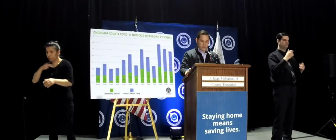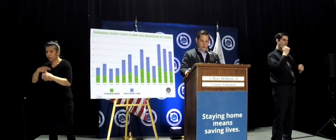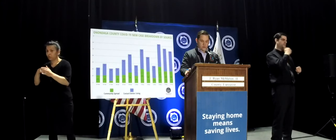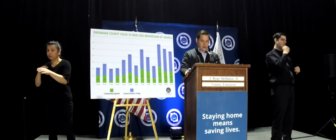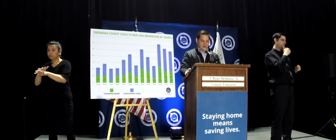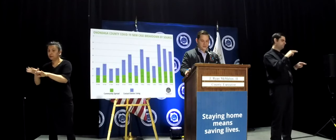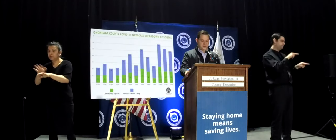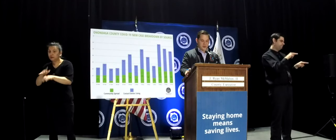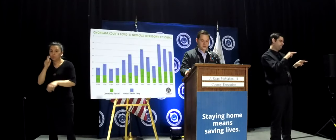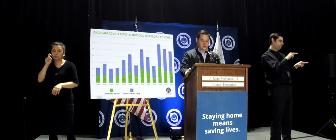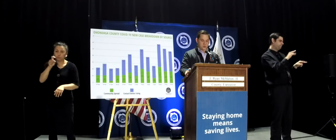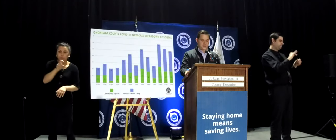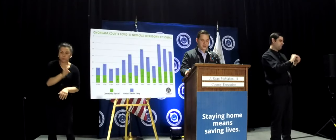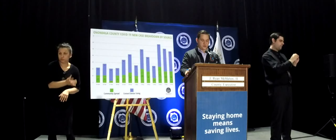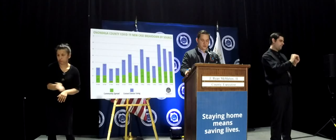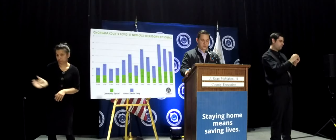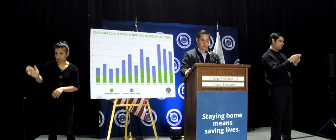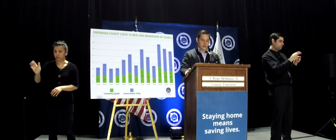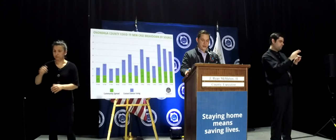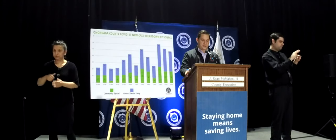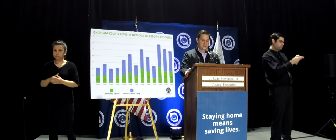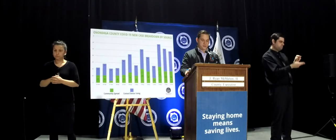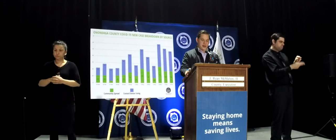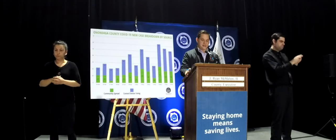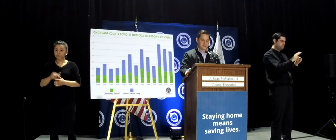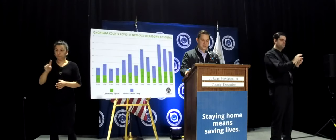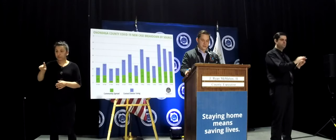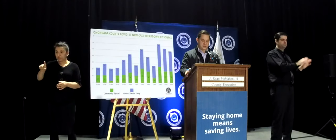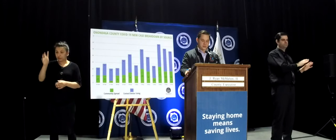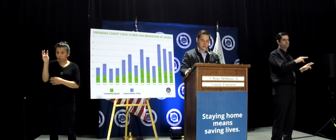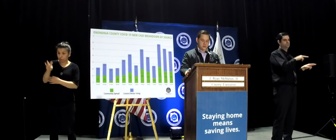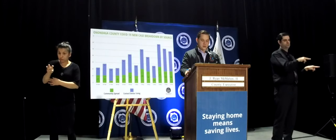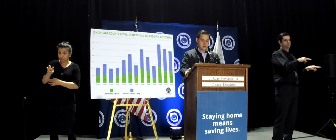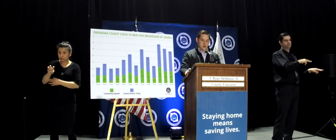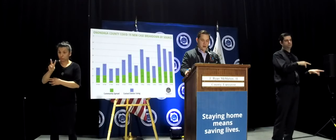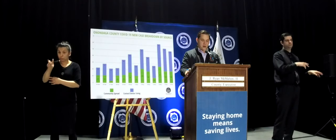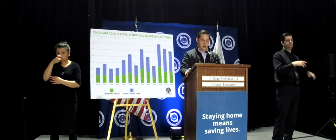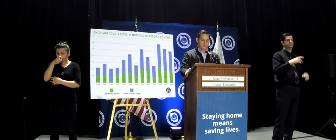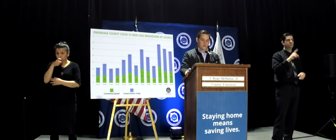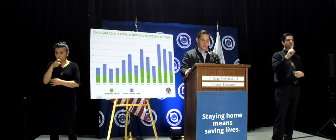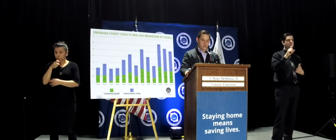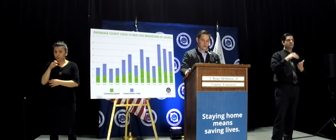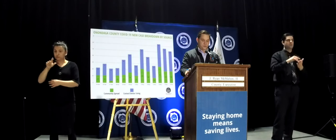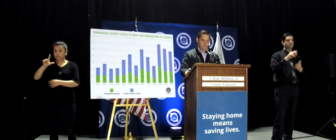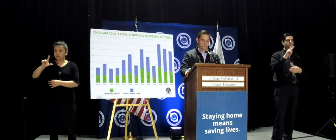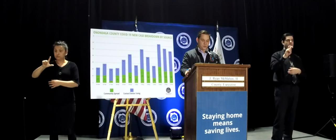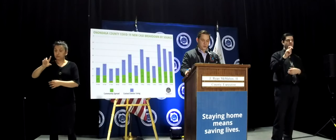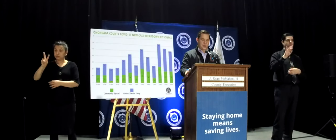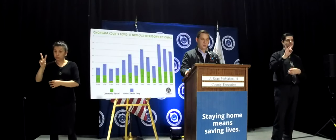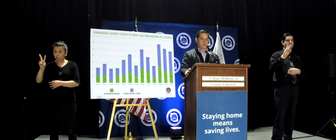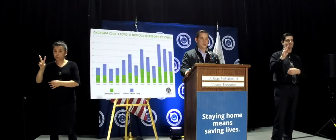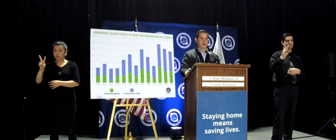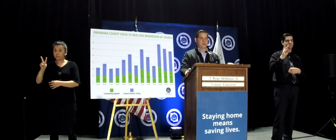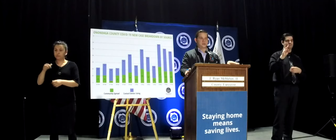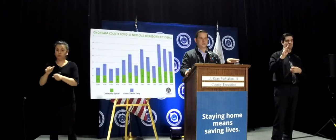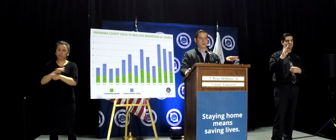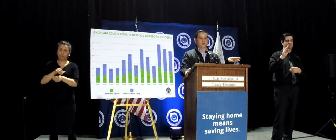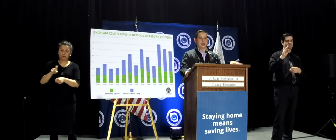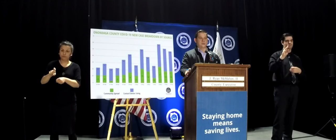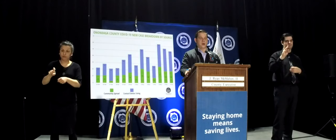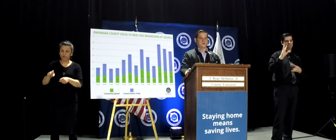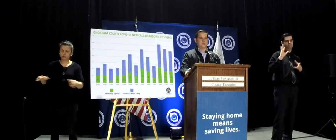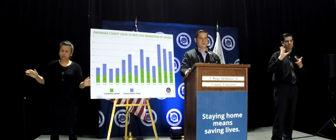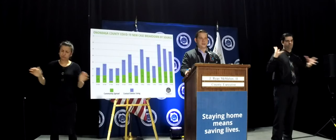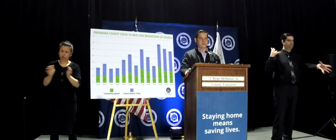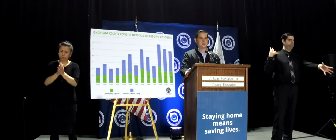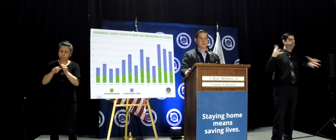So related to the positive cases, 1,286 positive cases, up 52. Again, the percentage